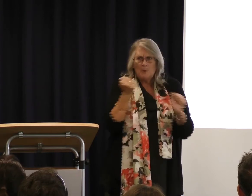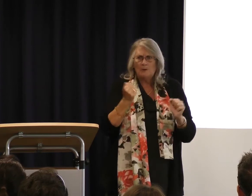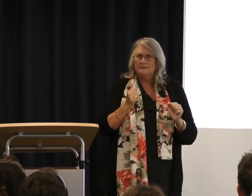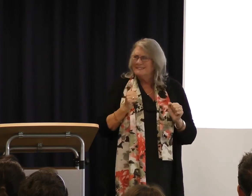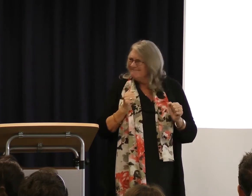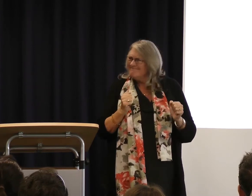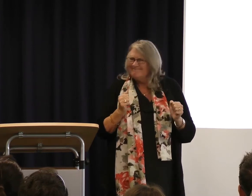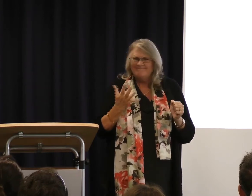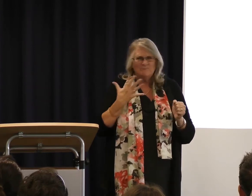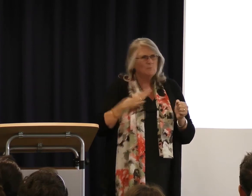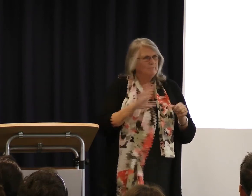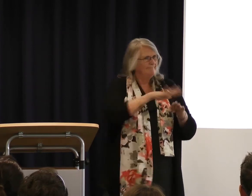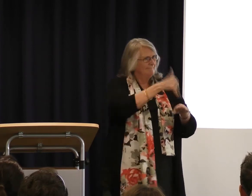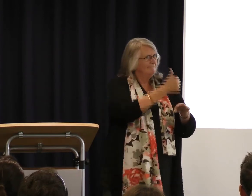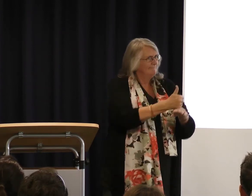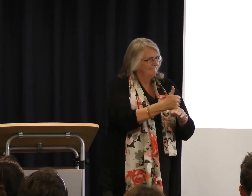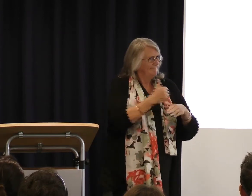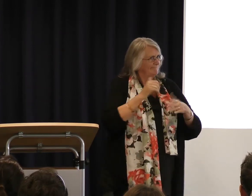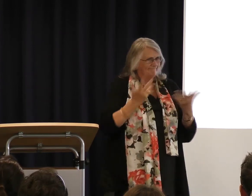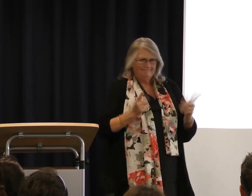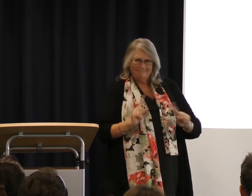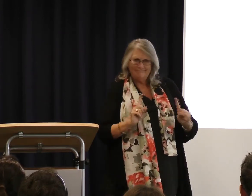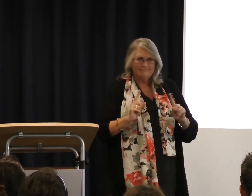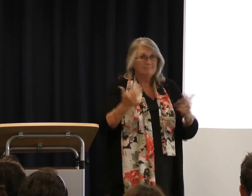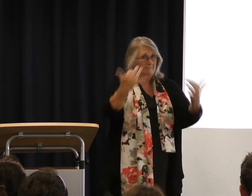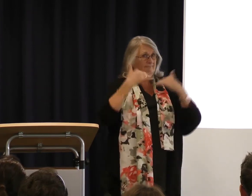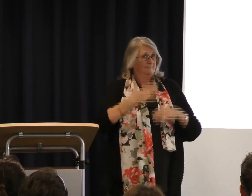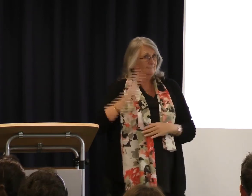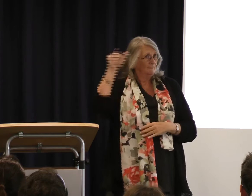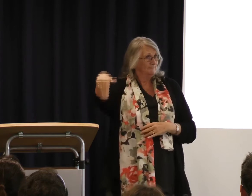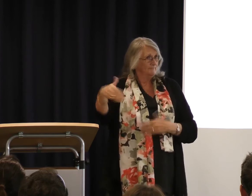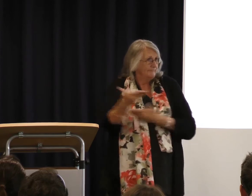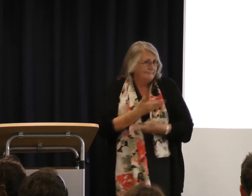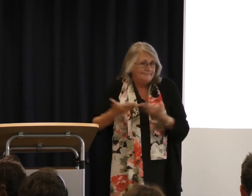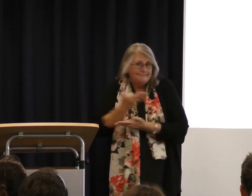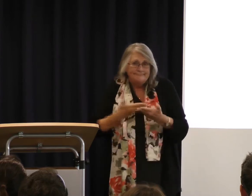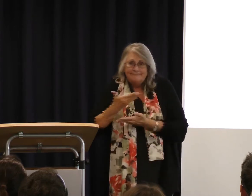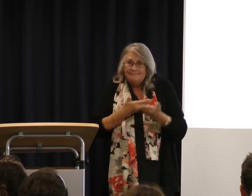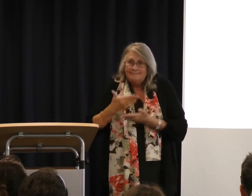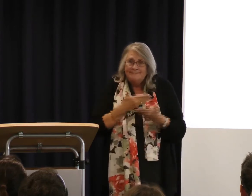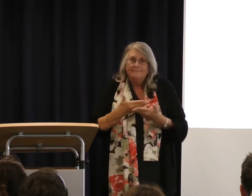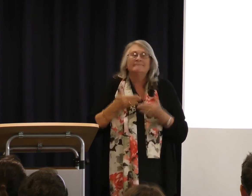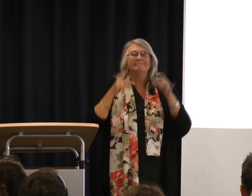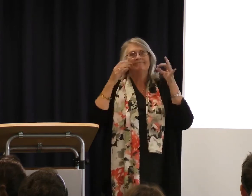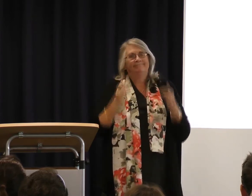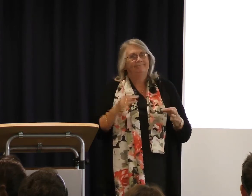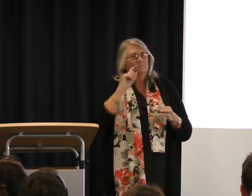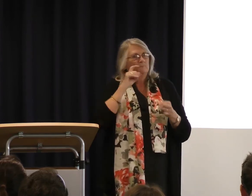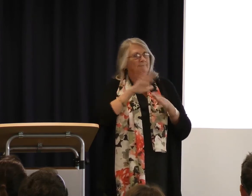There were a group of us who were strongly keen on sport, and we thought we need something for deaf people. We would go to our respective houses and